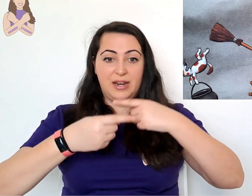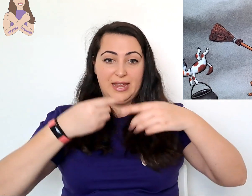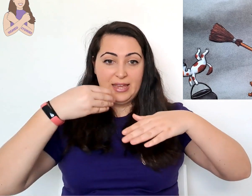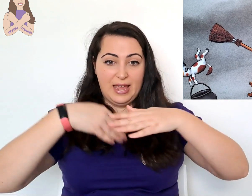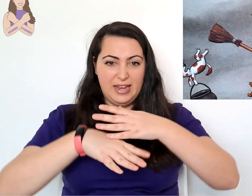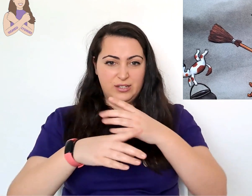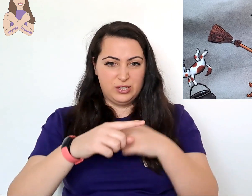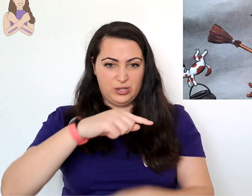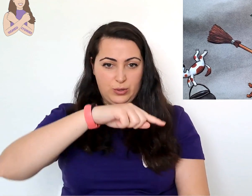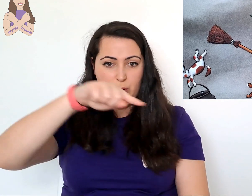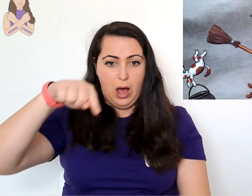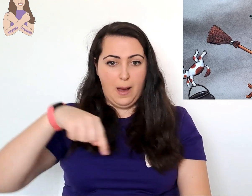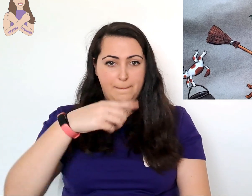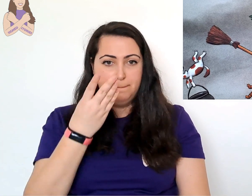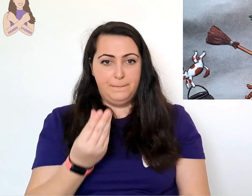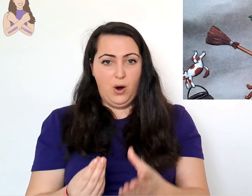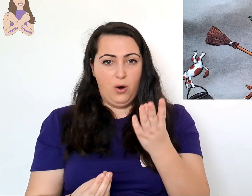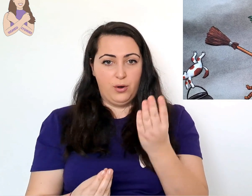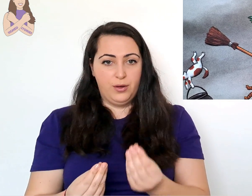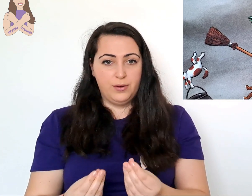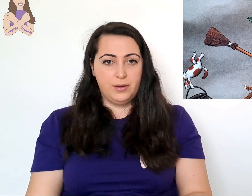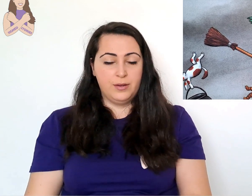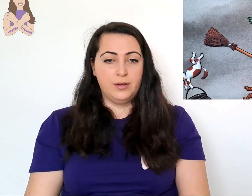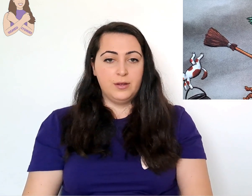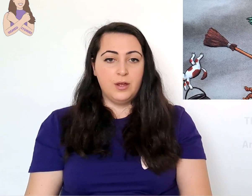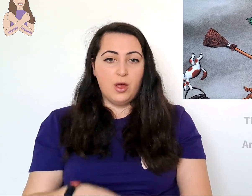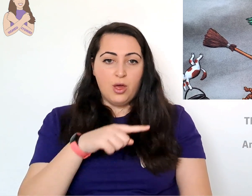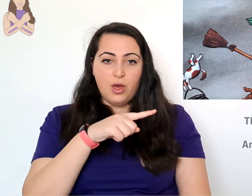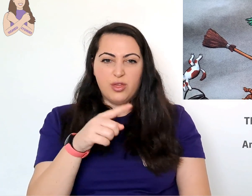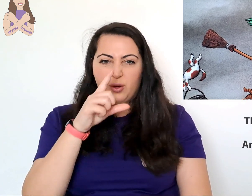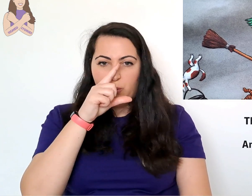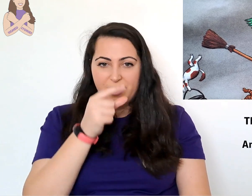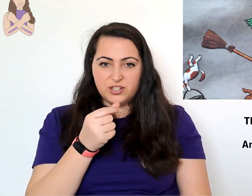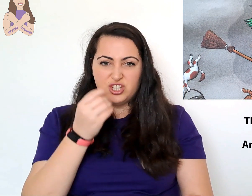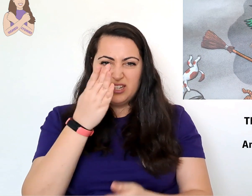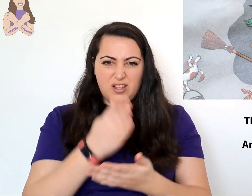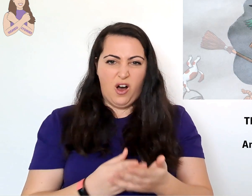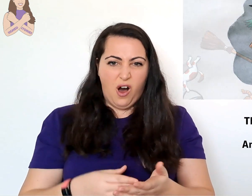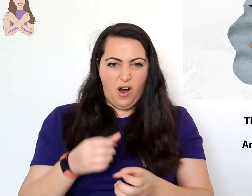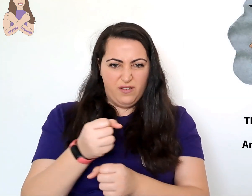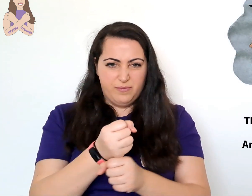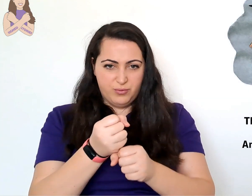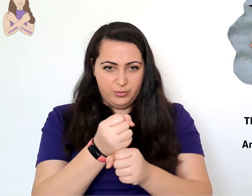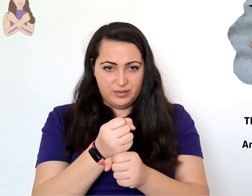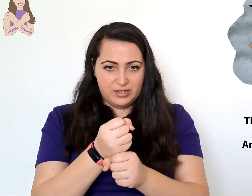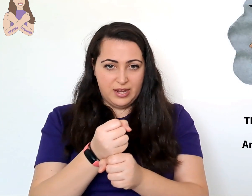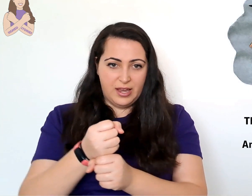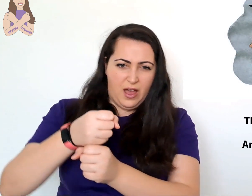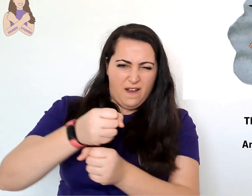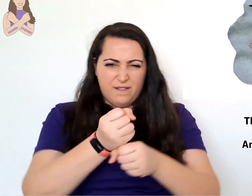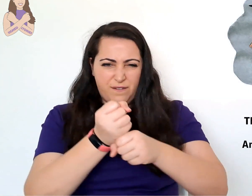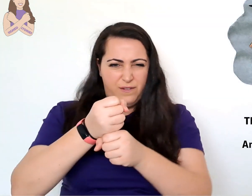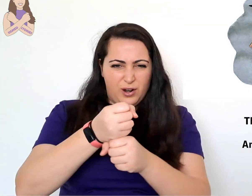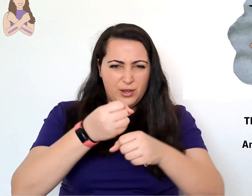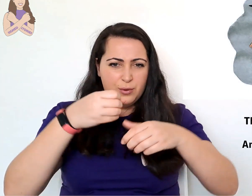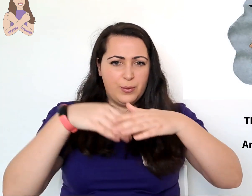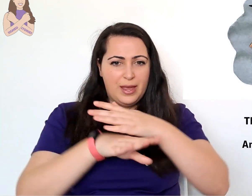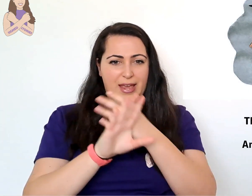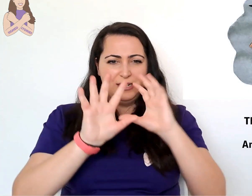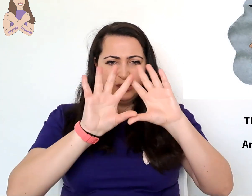tumbling into a bog. The witch's half broomstick flew into